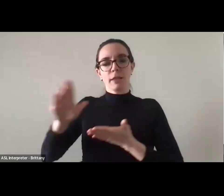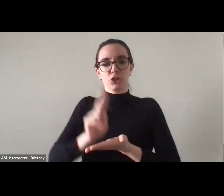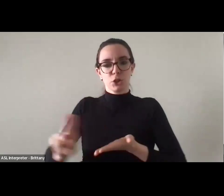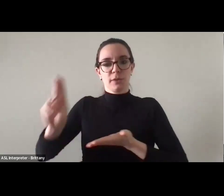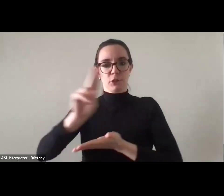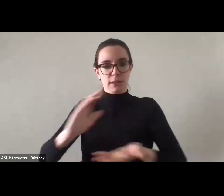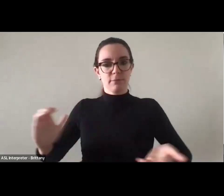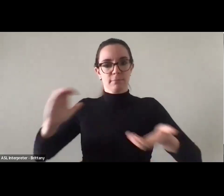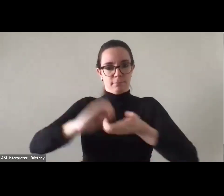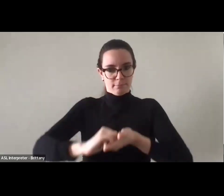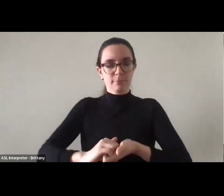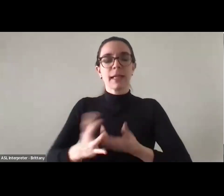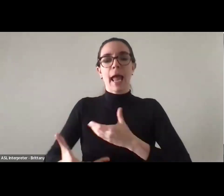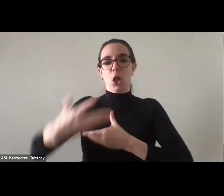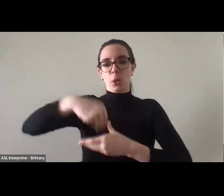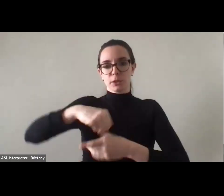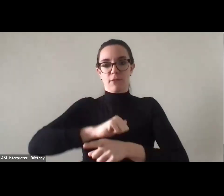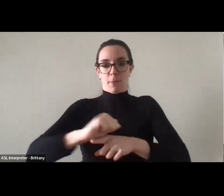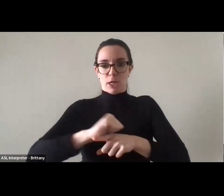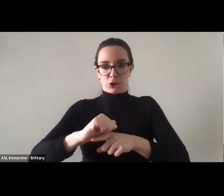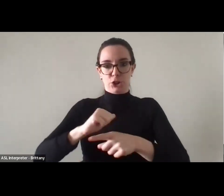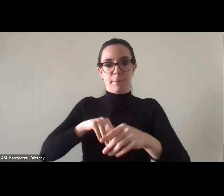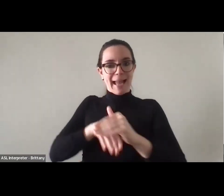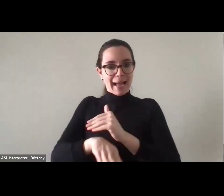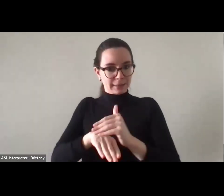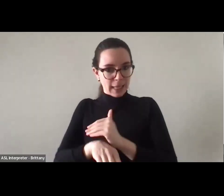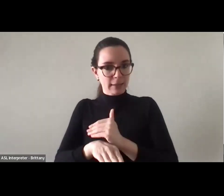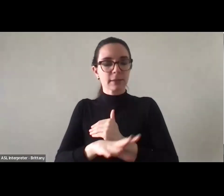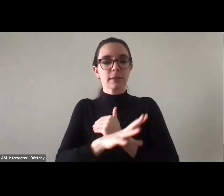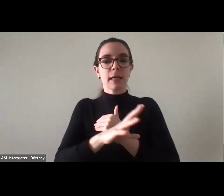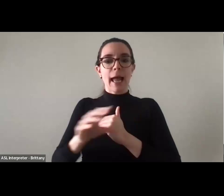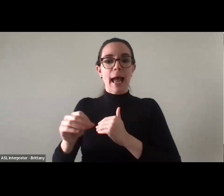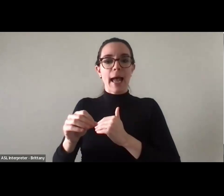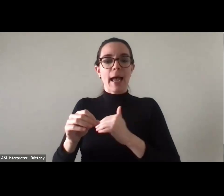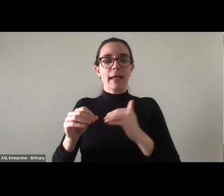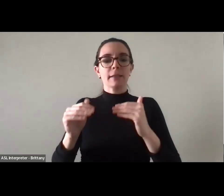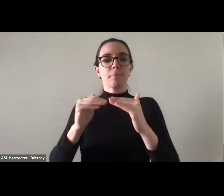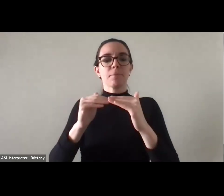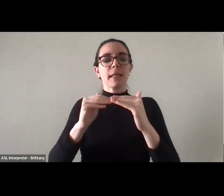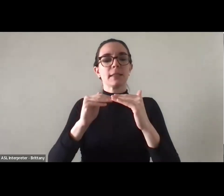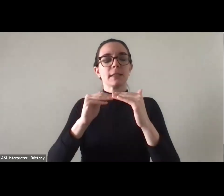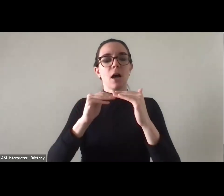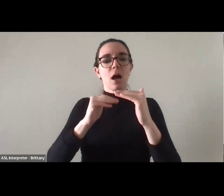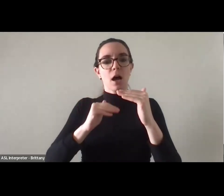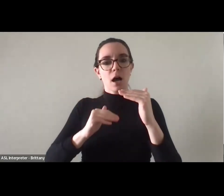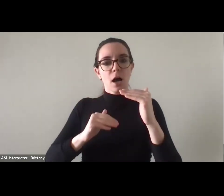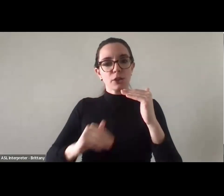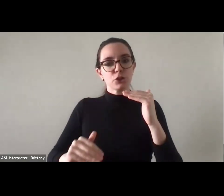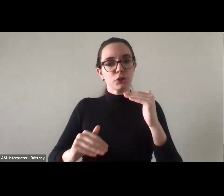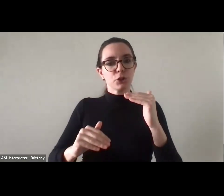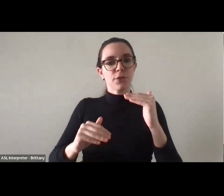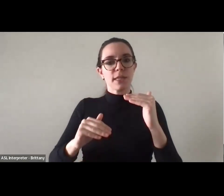supporting inclusive apprenticeship access, and yeah, they're under the Rehabilitation Act of 1973